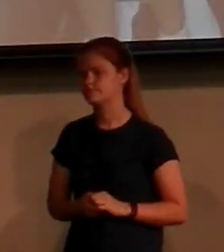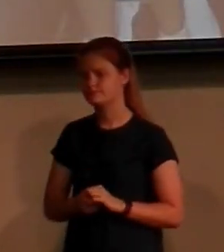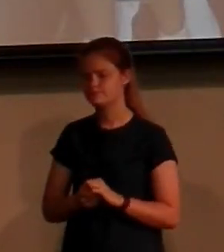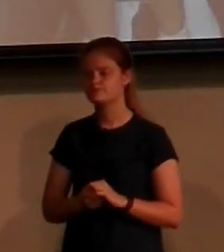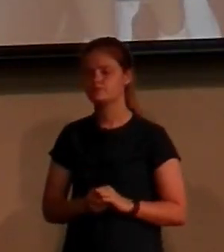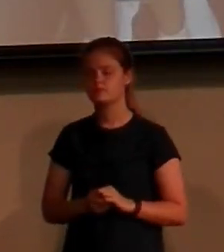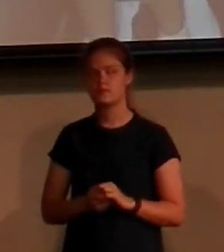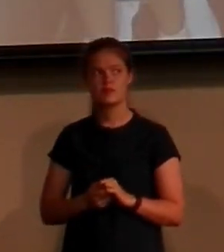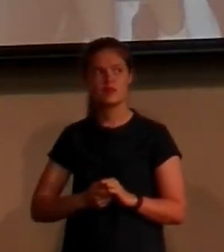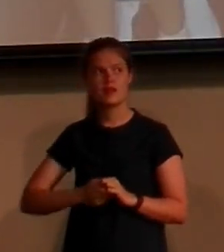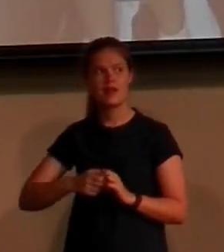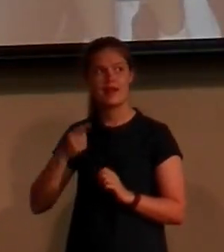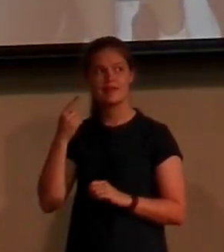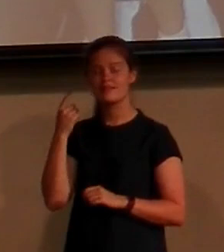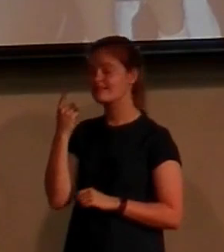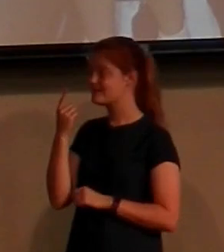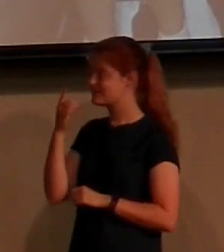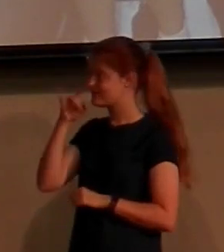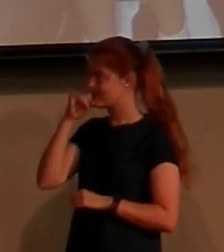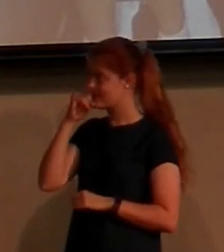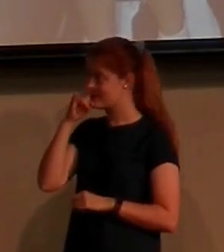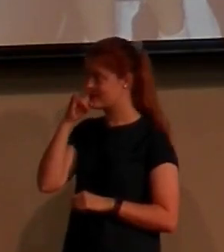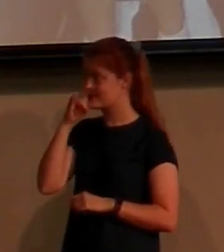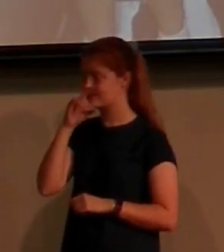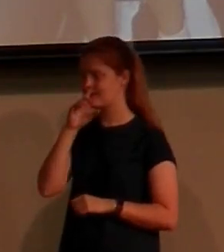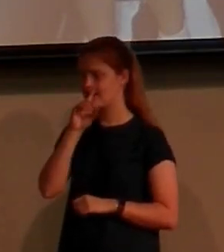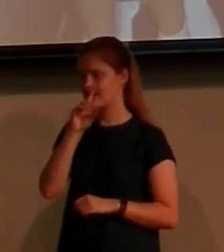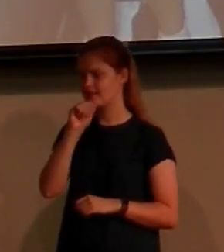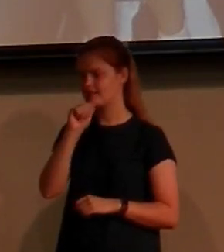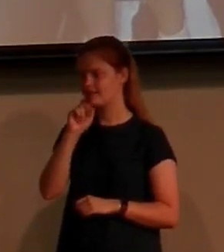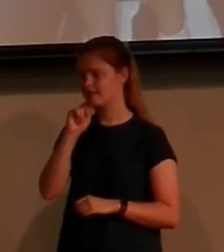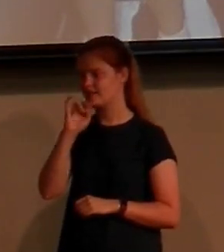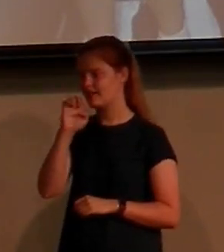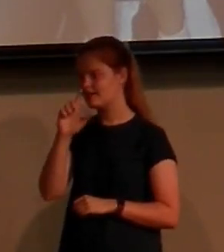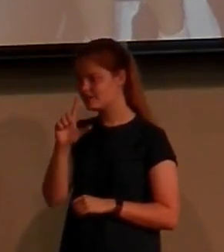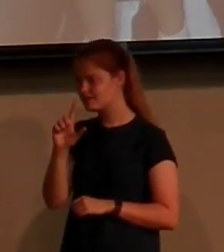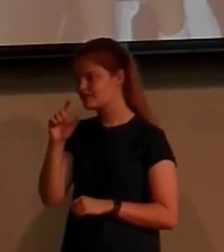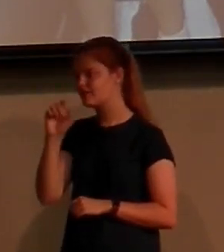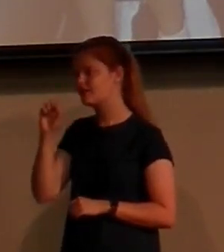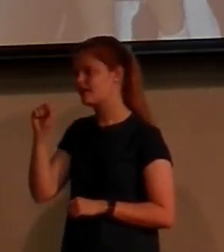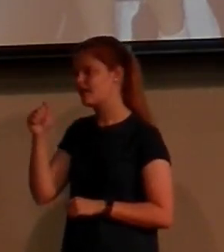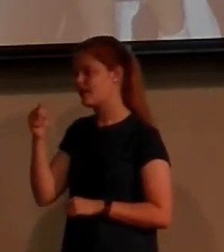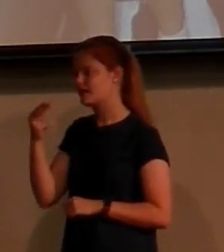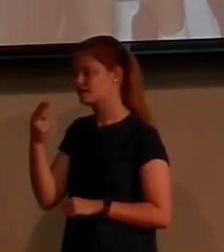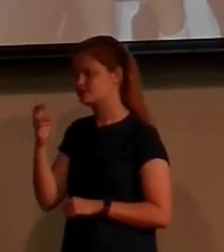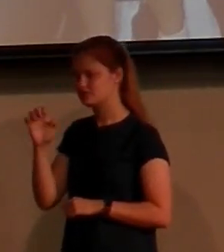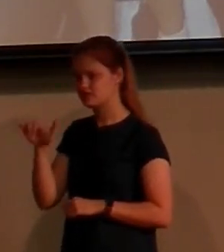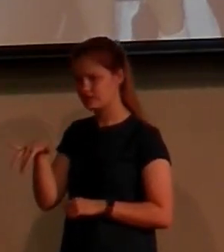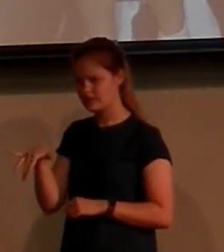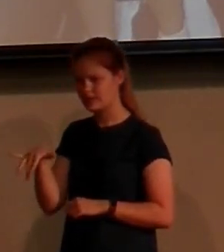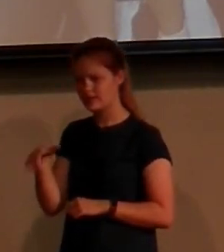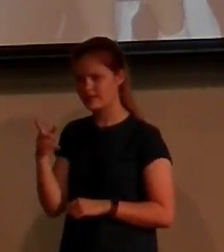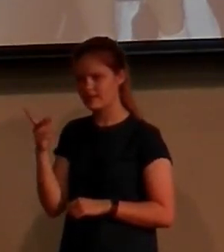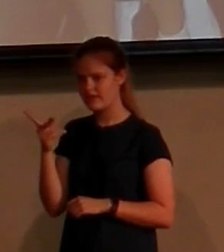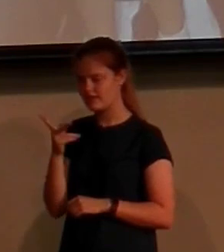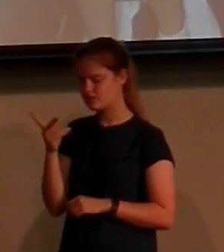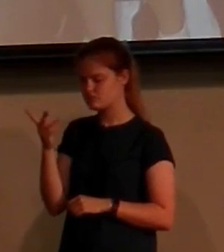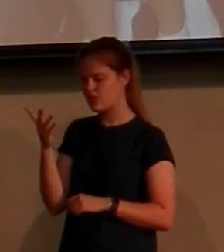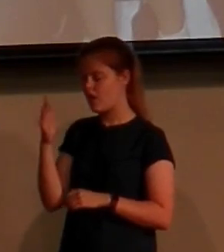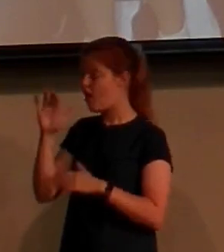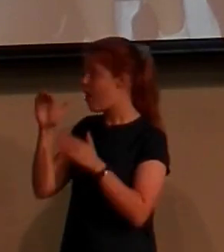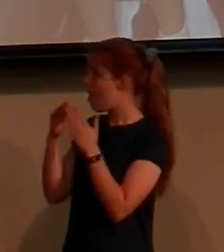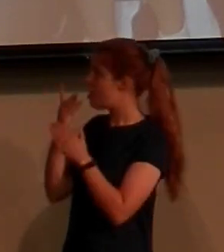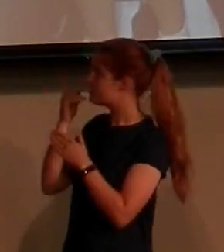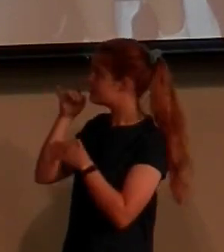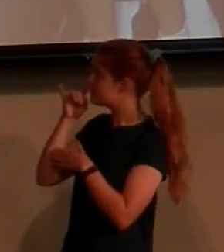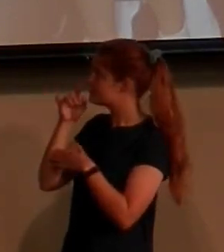And those are the kids that Daniel and Ashley basically played when they were babies. So